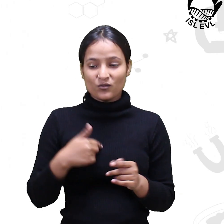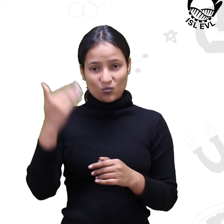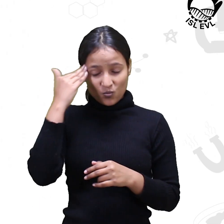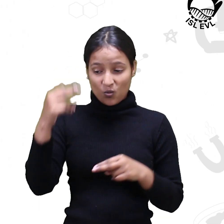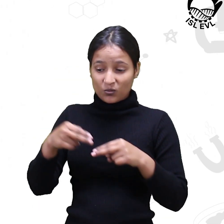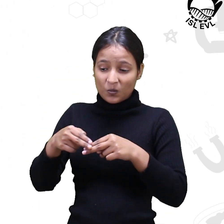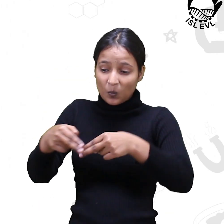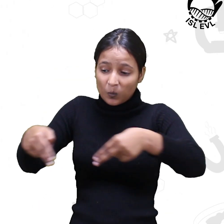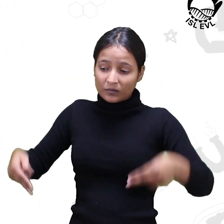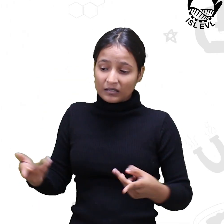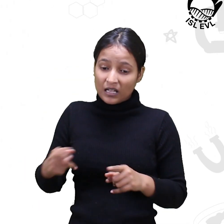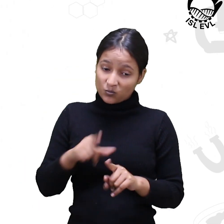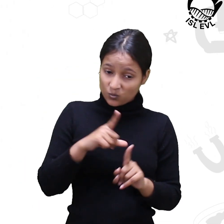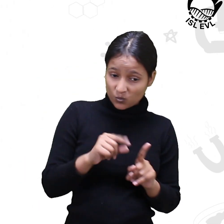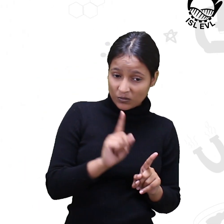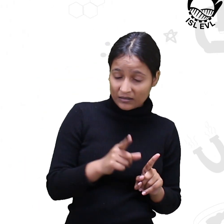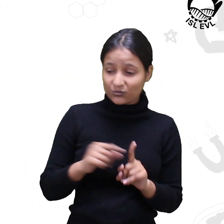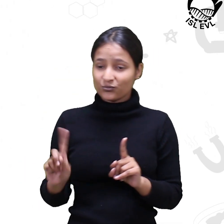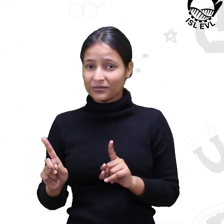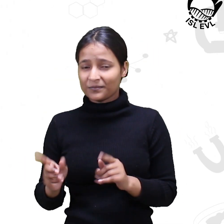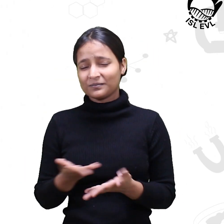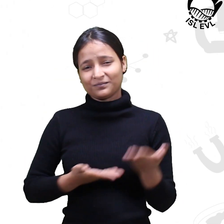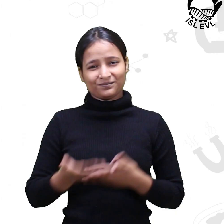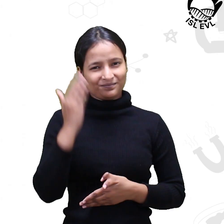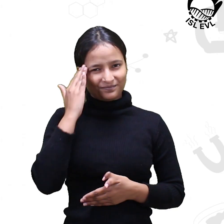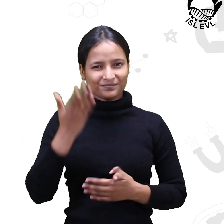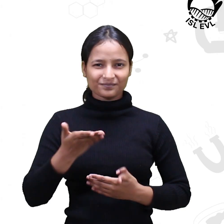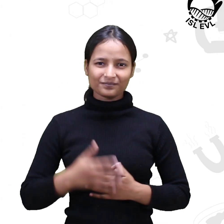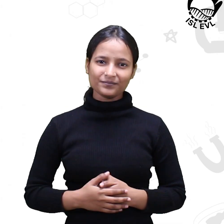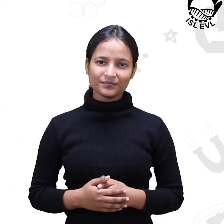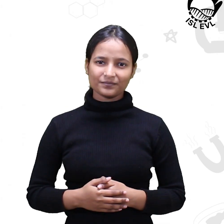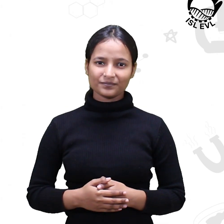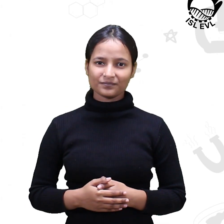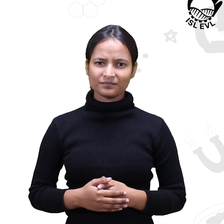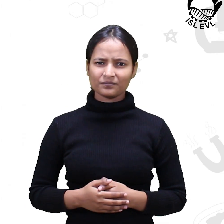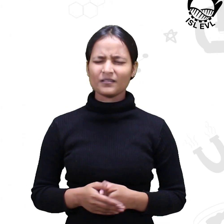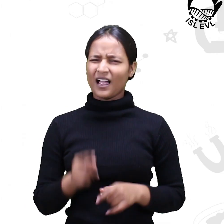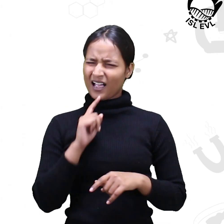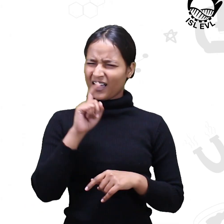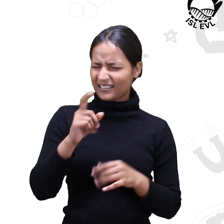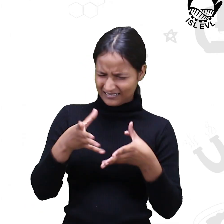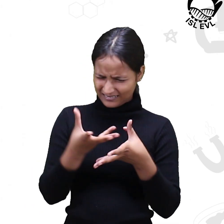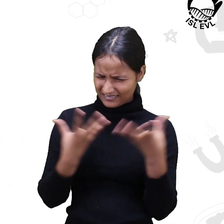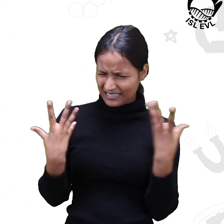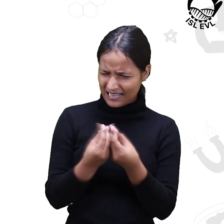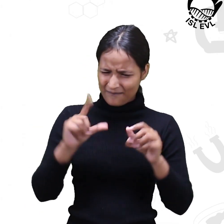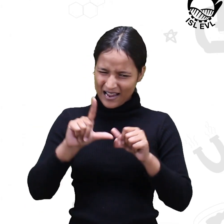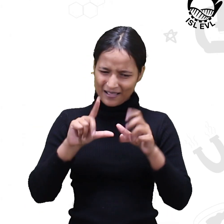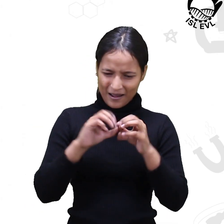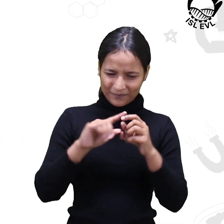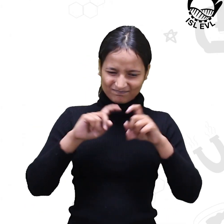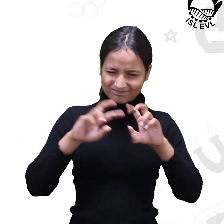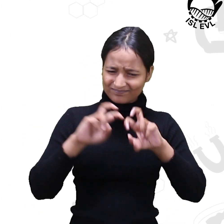we can and cannot operate. While we were all immersed in the lab environment, we wanted to